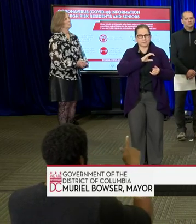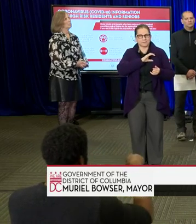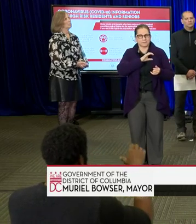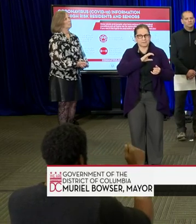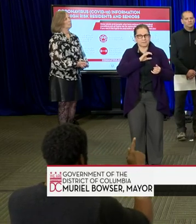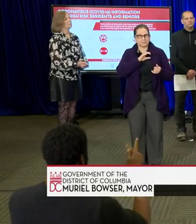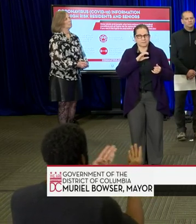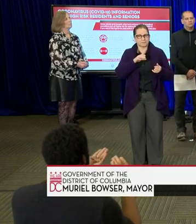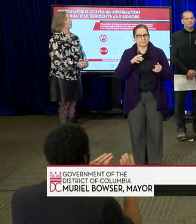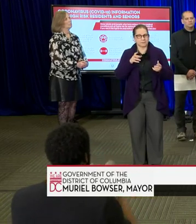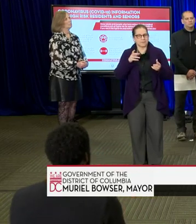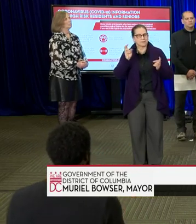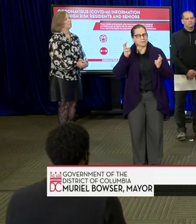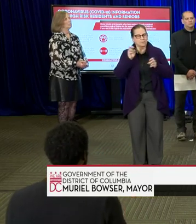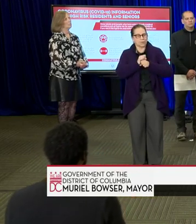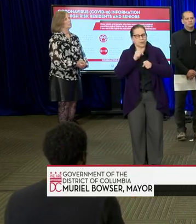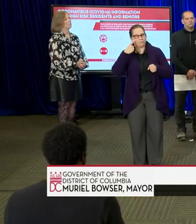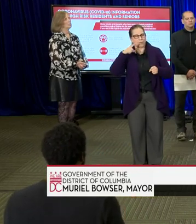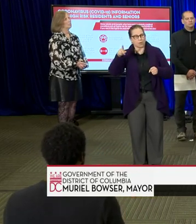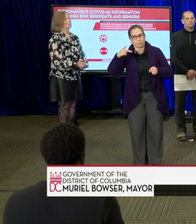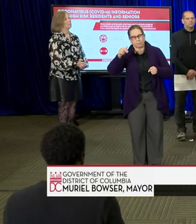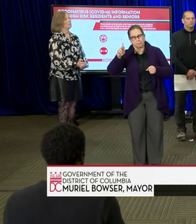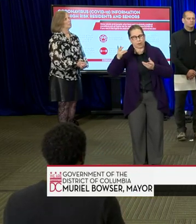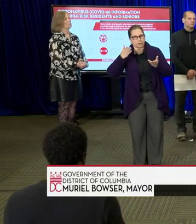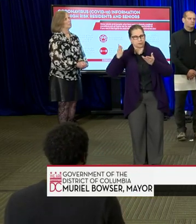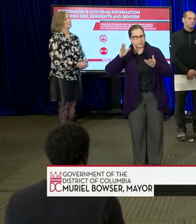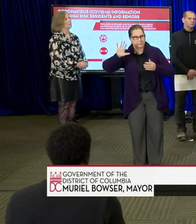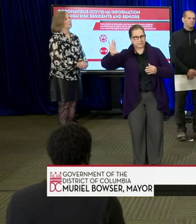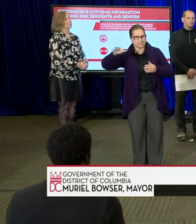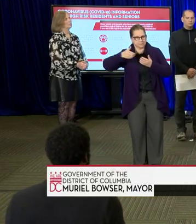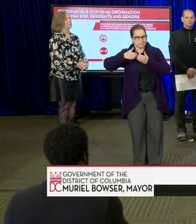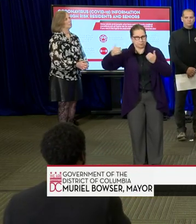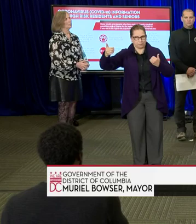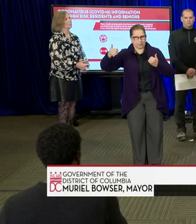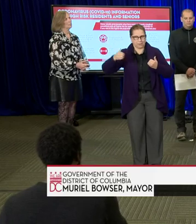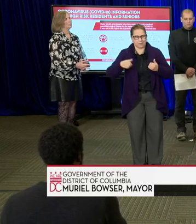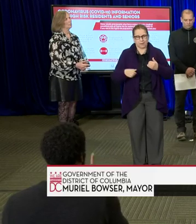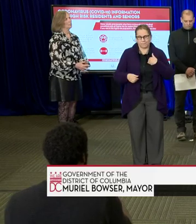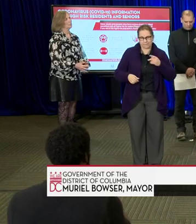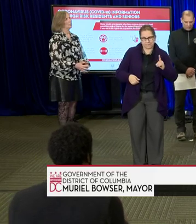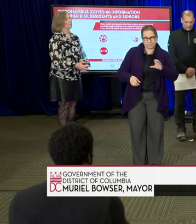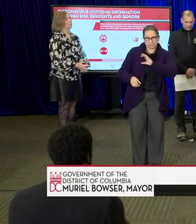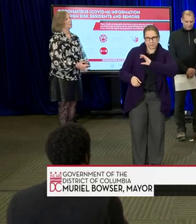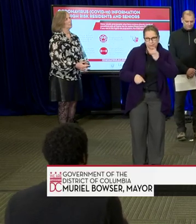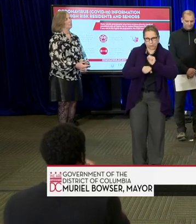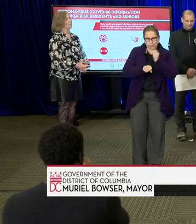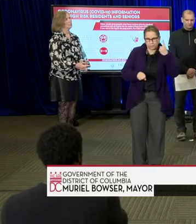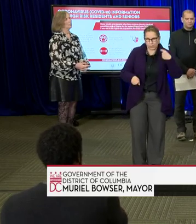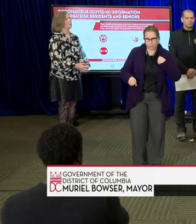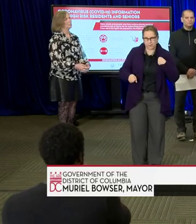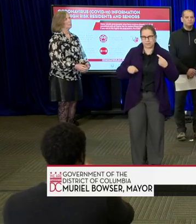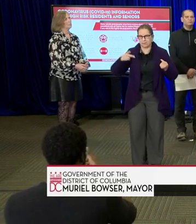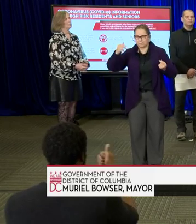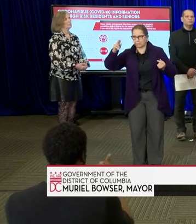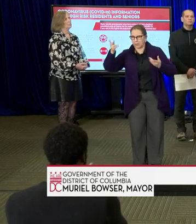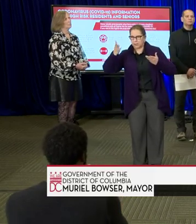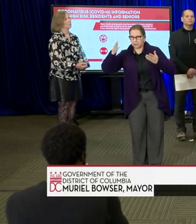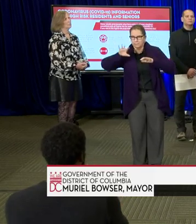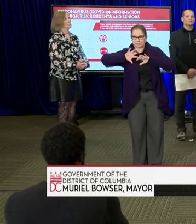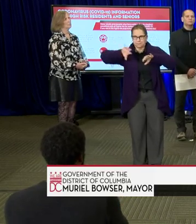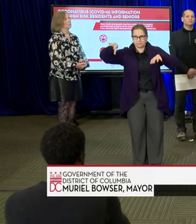the Interior. I let him know that we were updating our guidance on parks and that we wanted to see